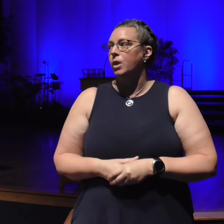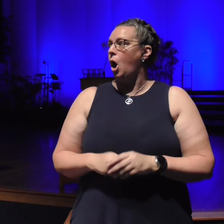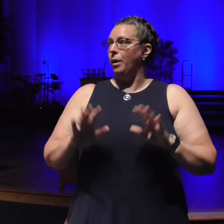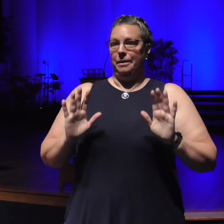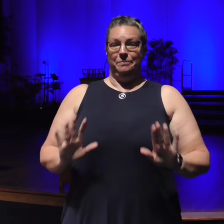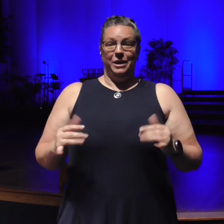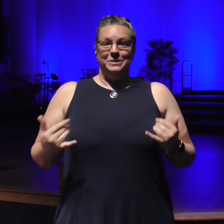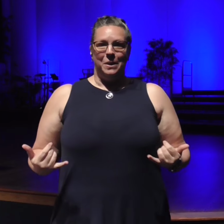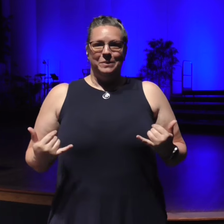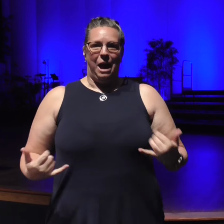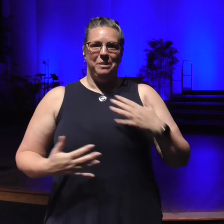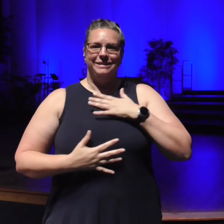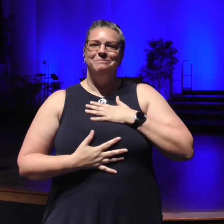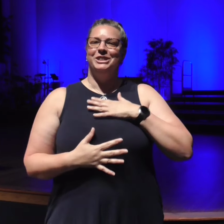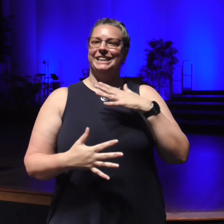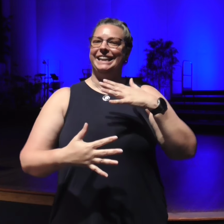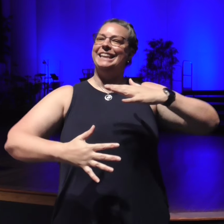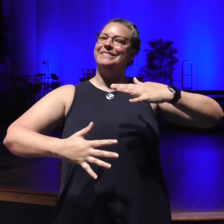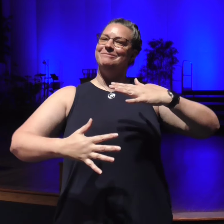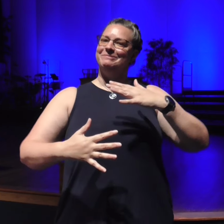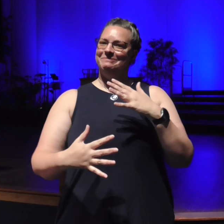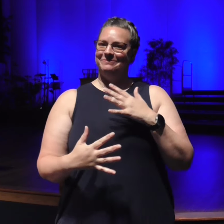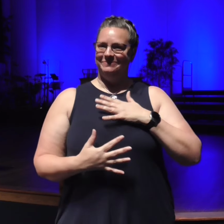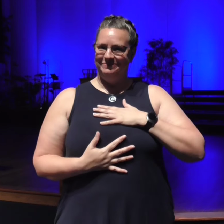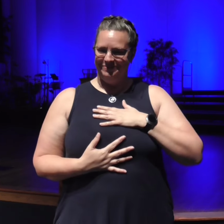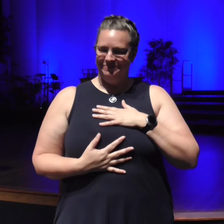So now take a nice deep breath.